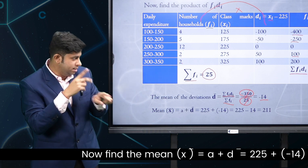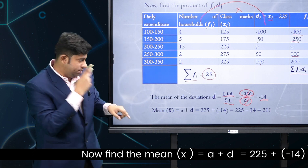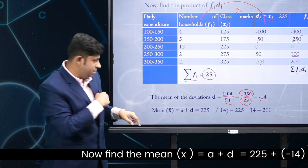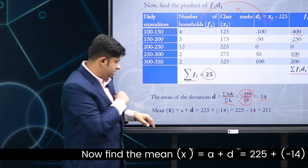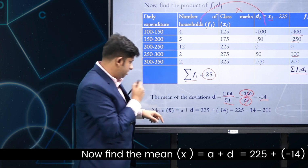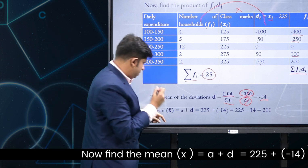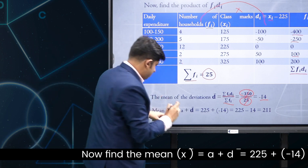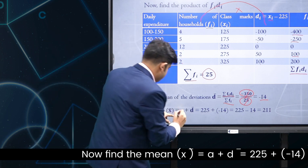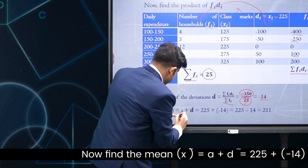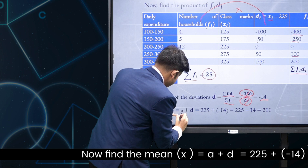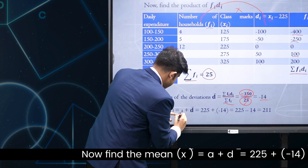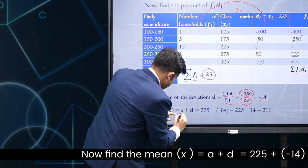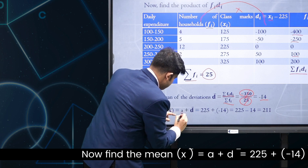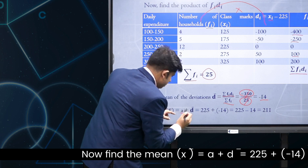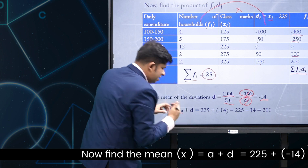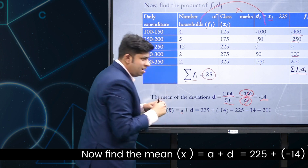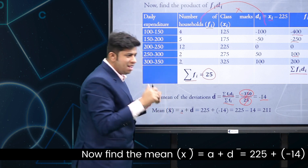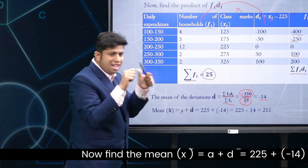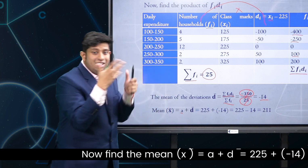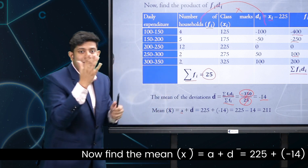plus of minus 14.